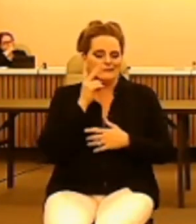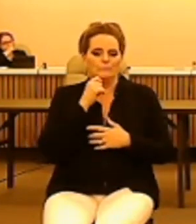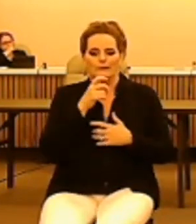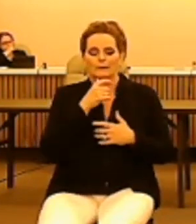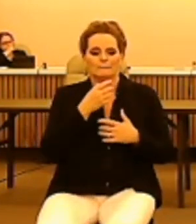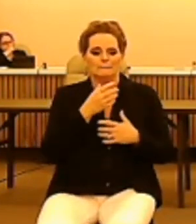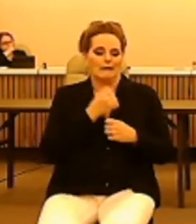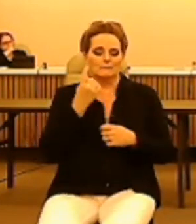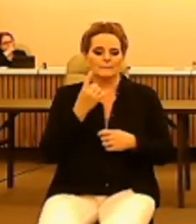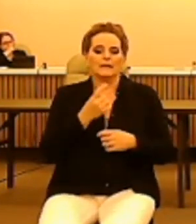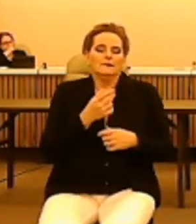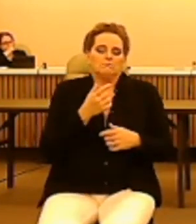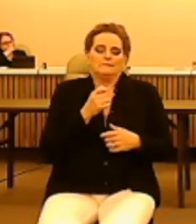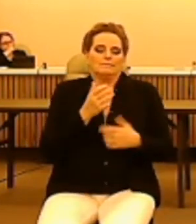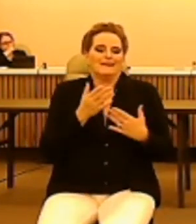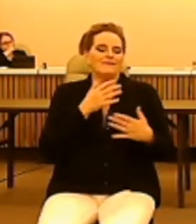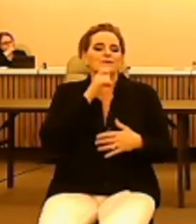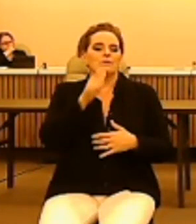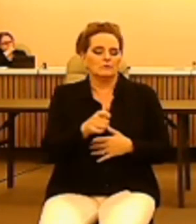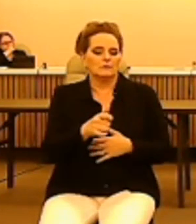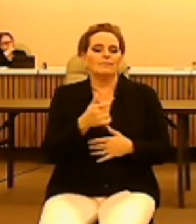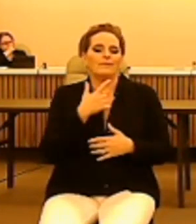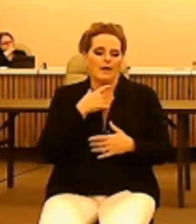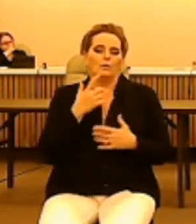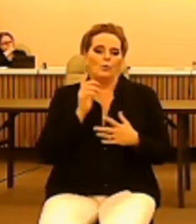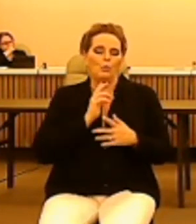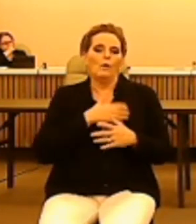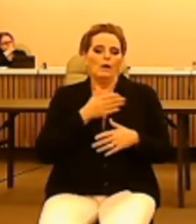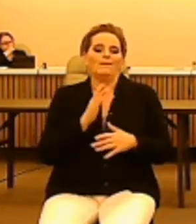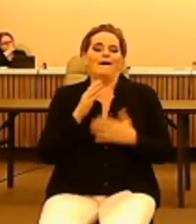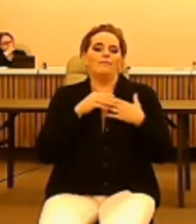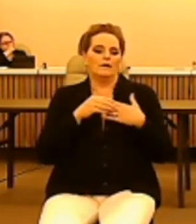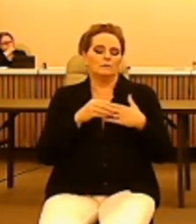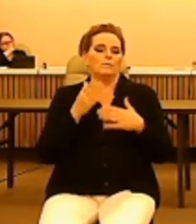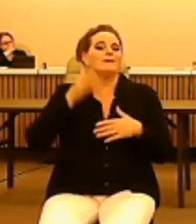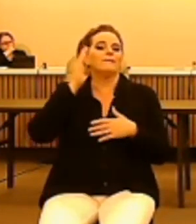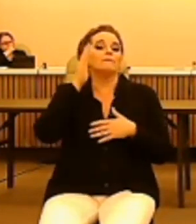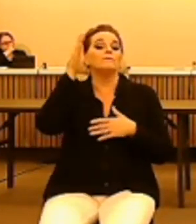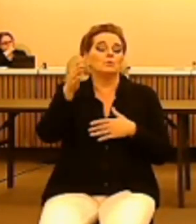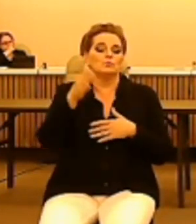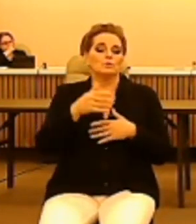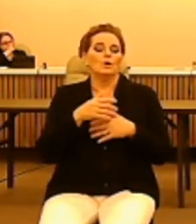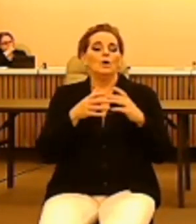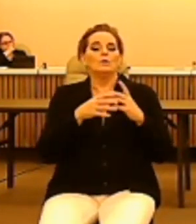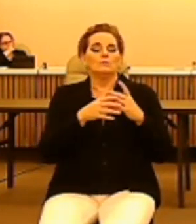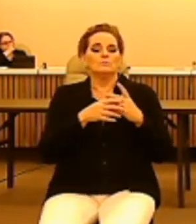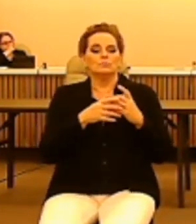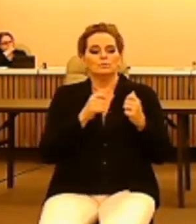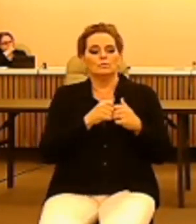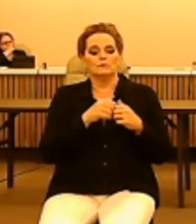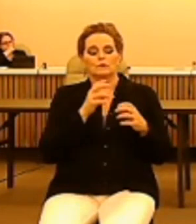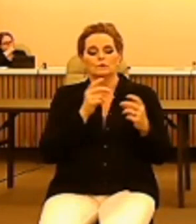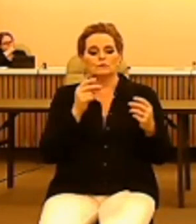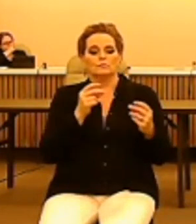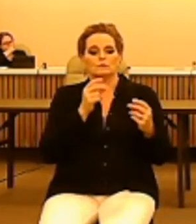if we don't, that then gives us more flexibility in the future with regards to reacting quickly if